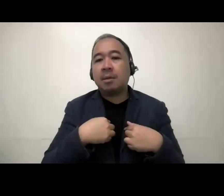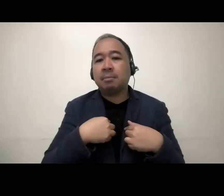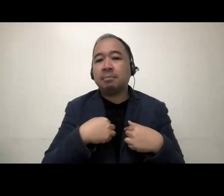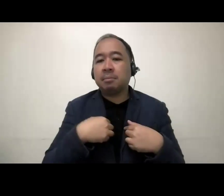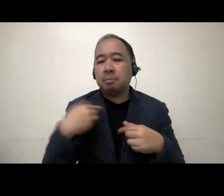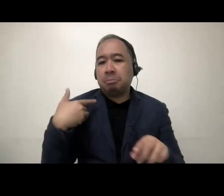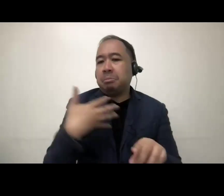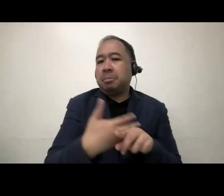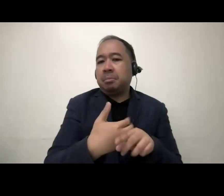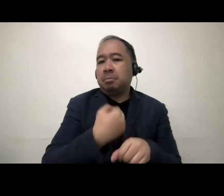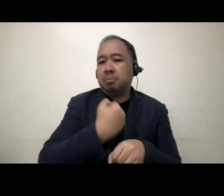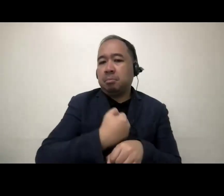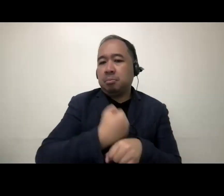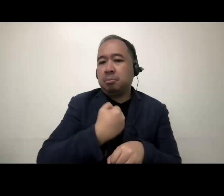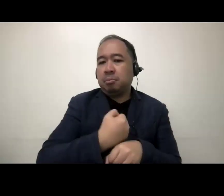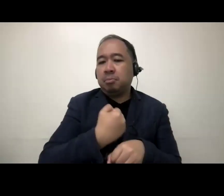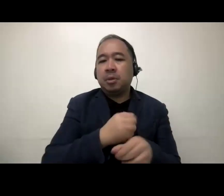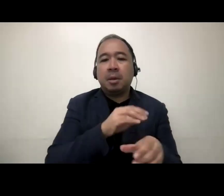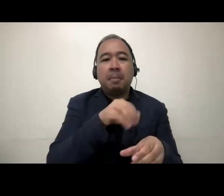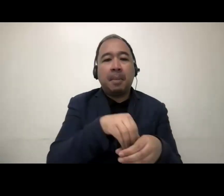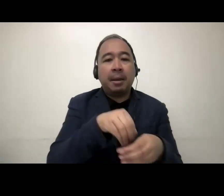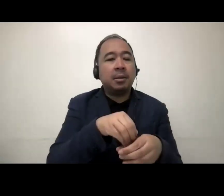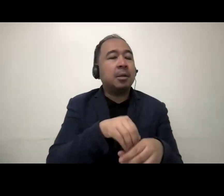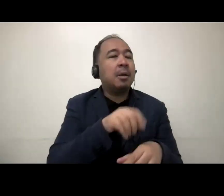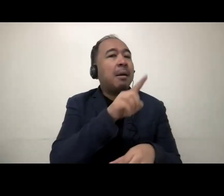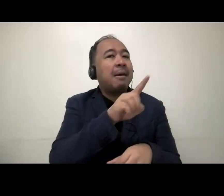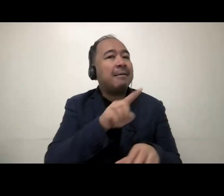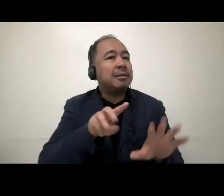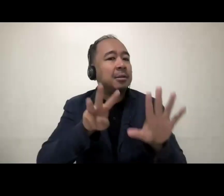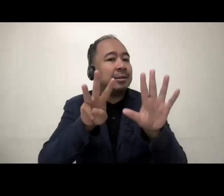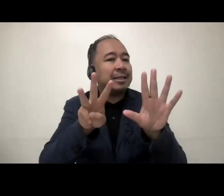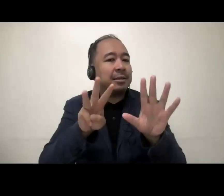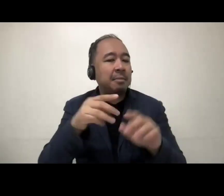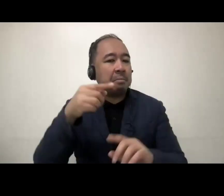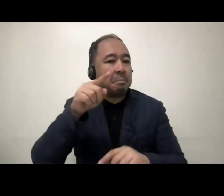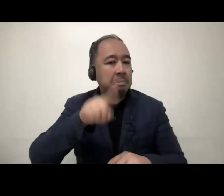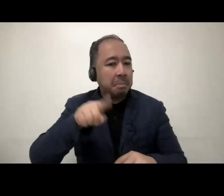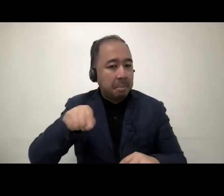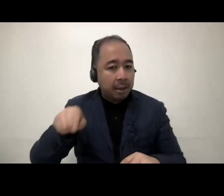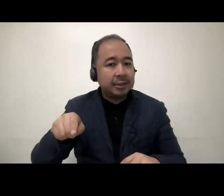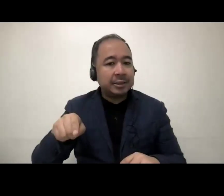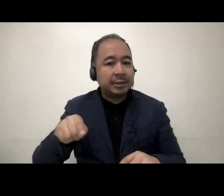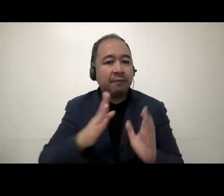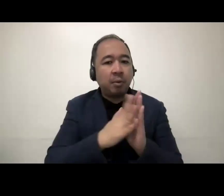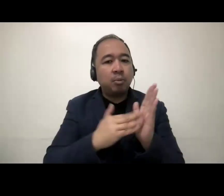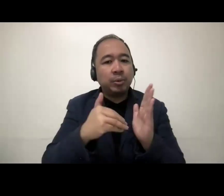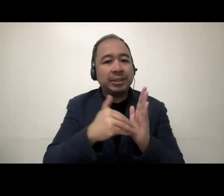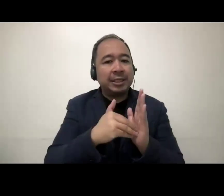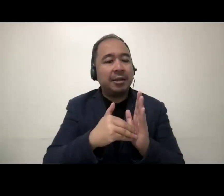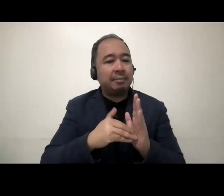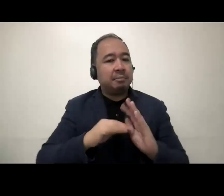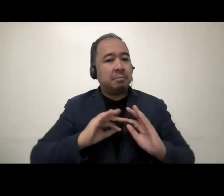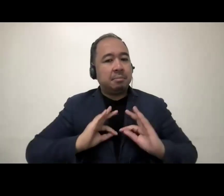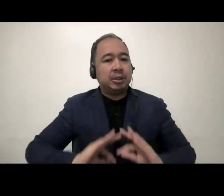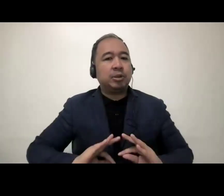Affairs. And for me, it's been really important to kind of get my head around is the